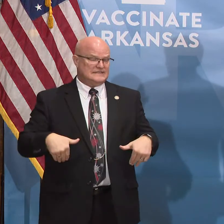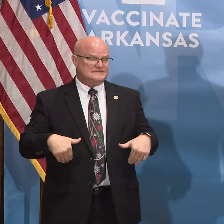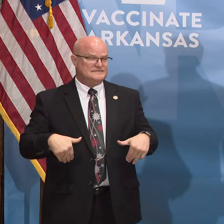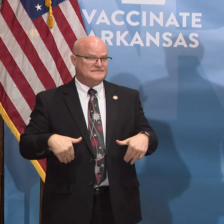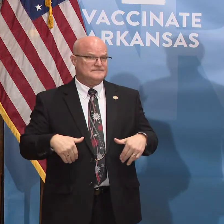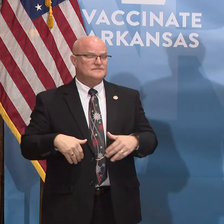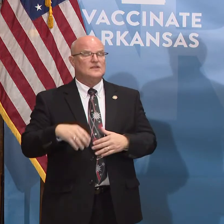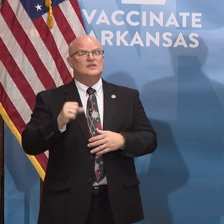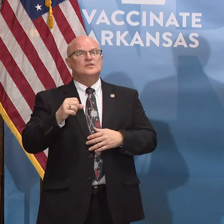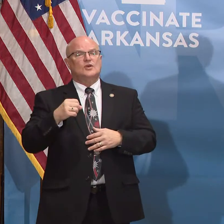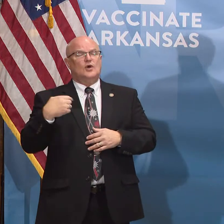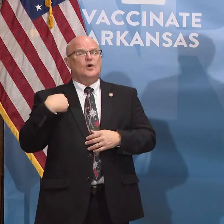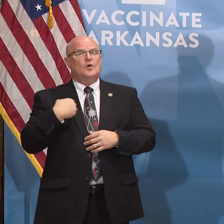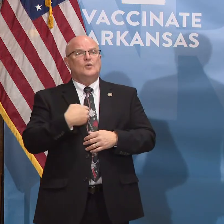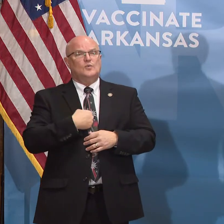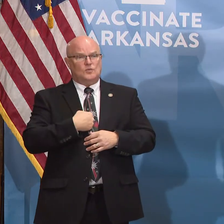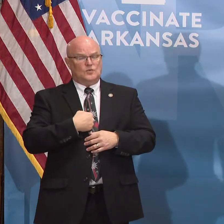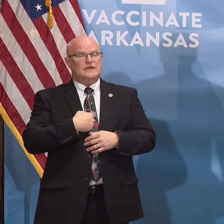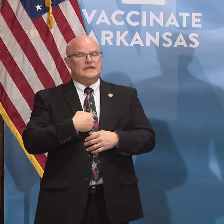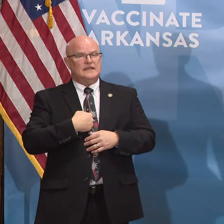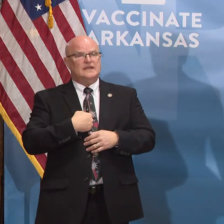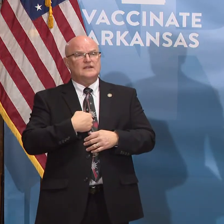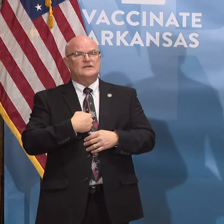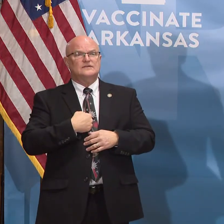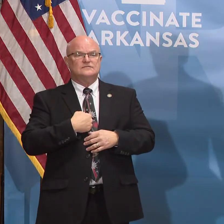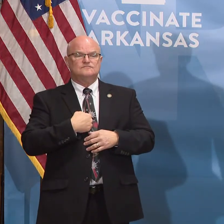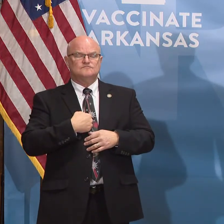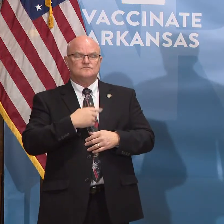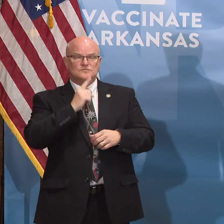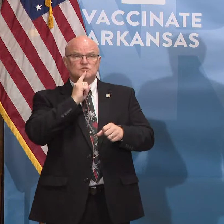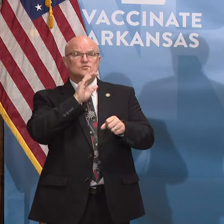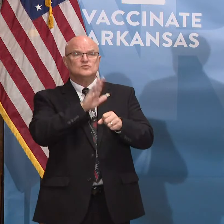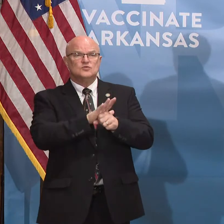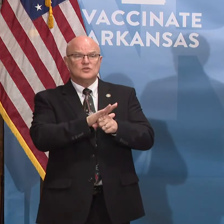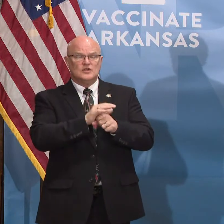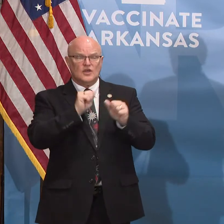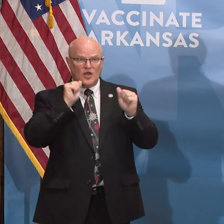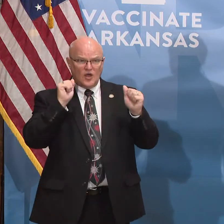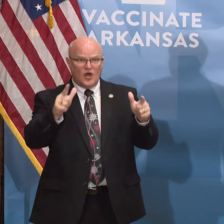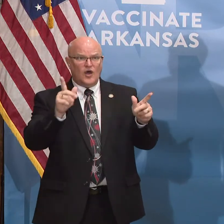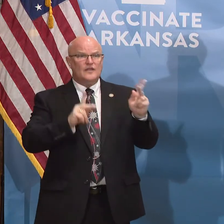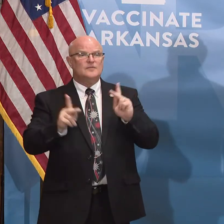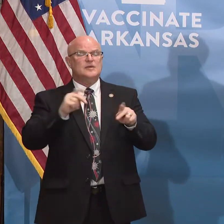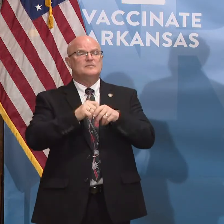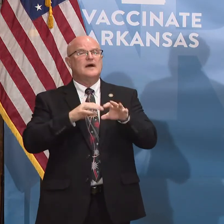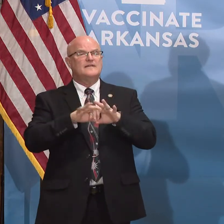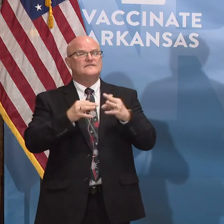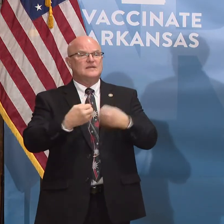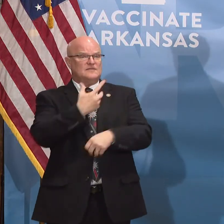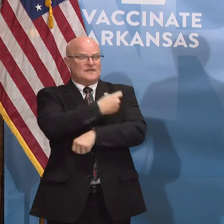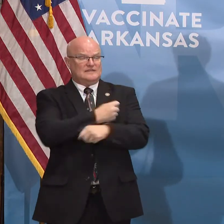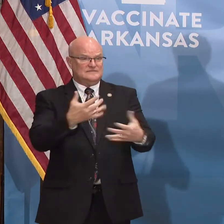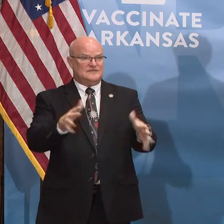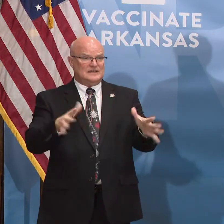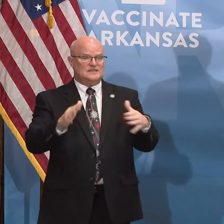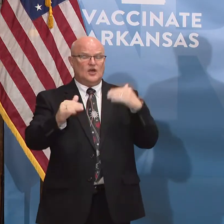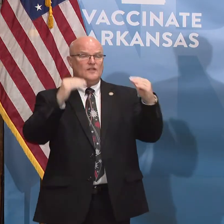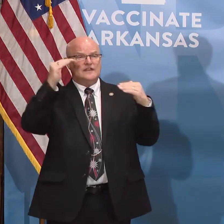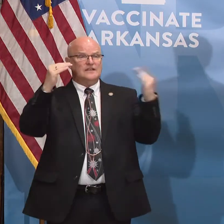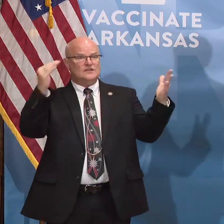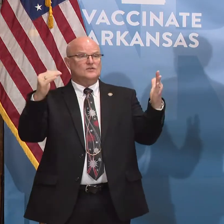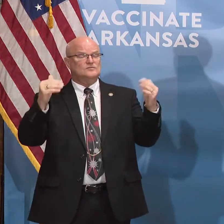vaccinated. And so we're taking the measures by assuring that everybody has been vaccinated, all of the adults, everybody